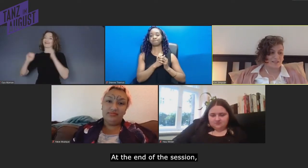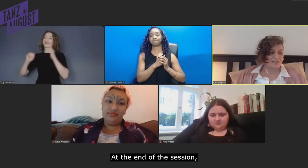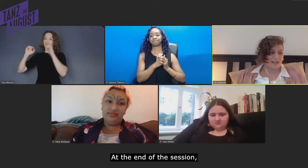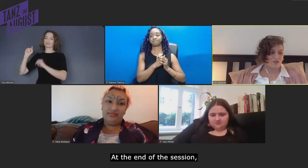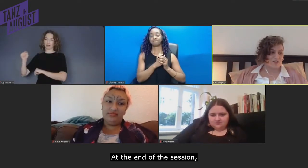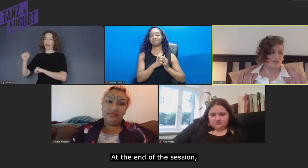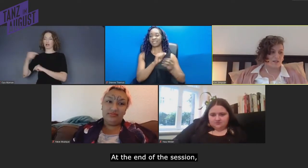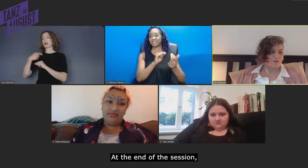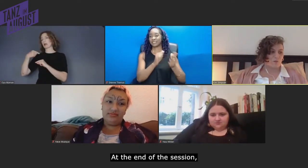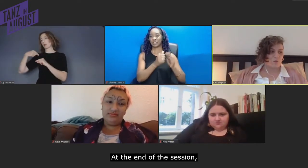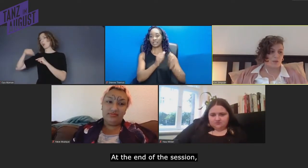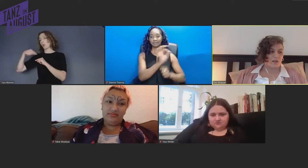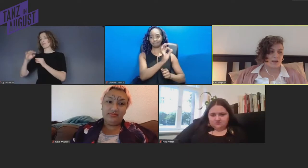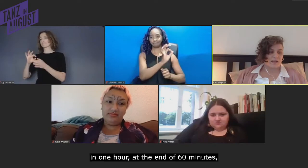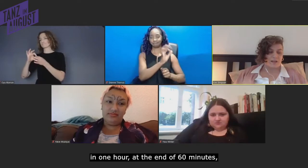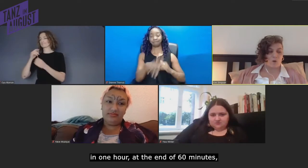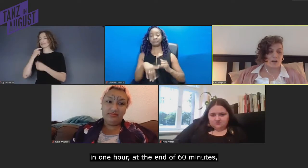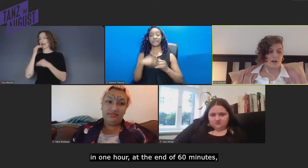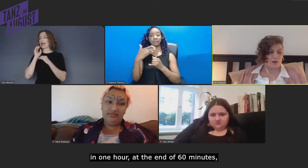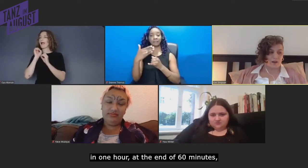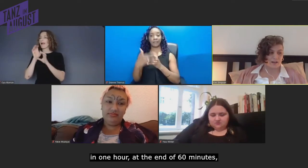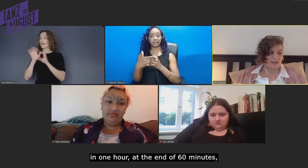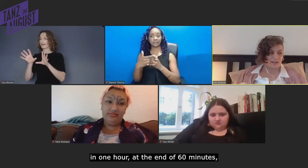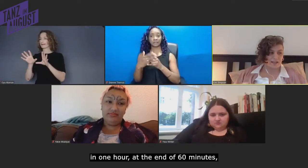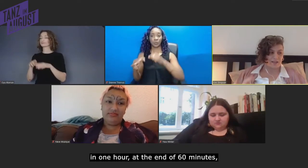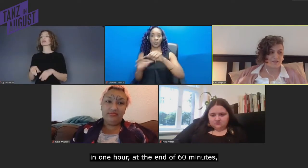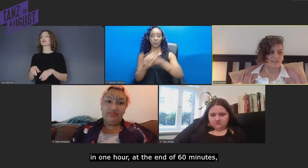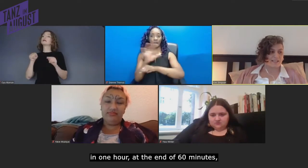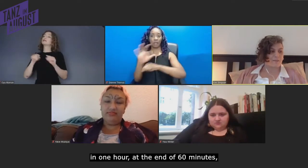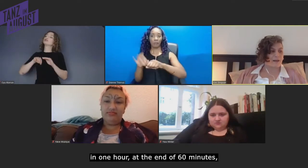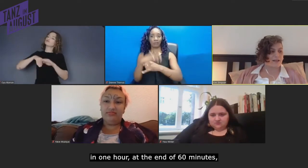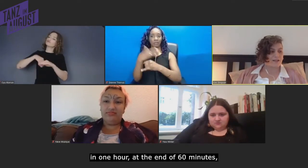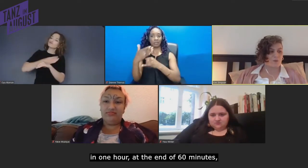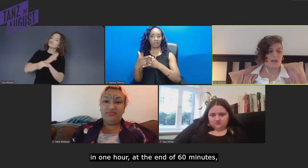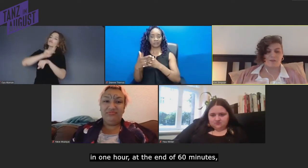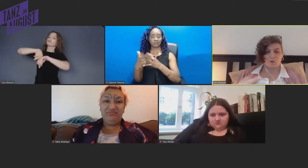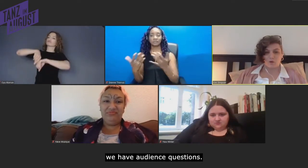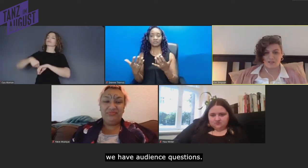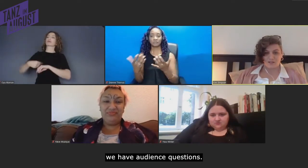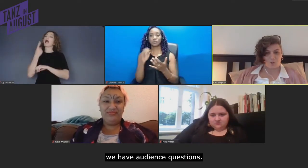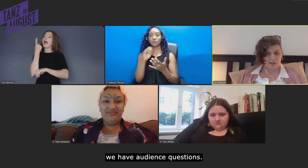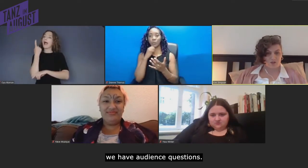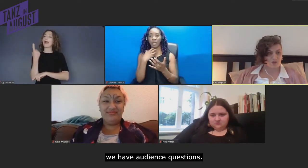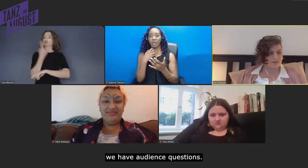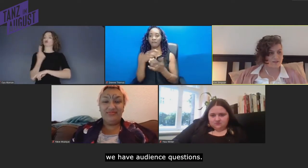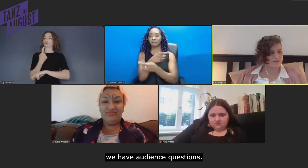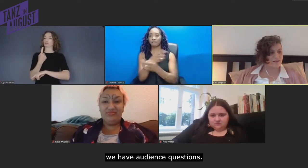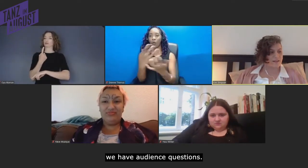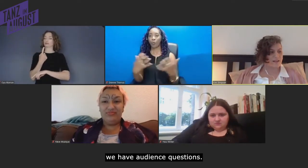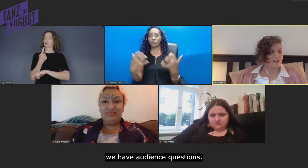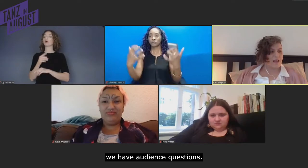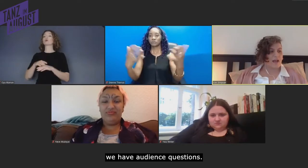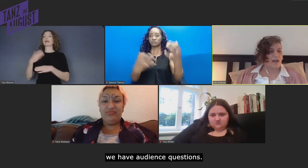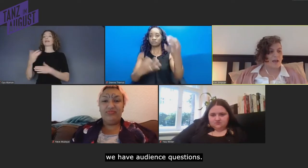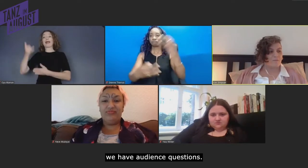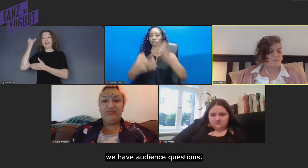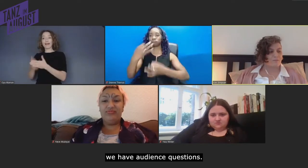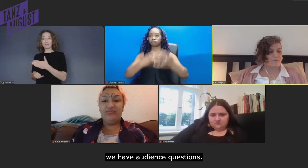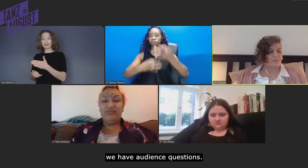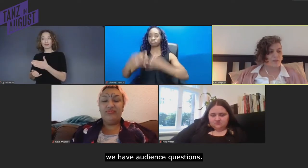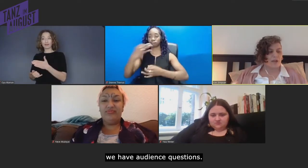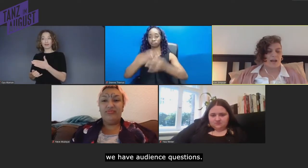of the session, in 1 hour, at the end of 60 minutes, we have audience questions.